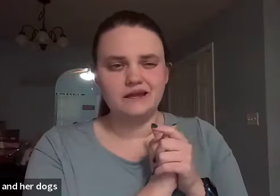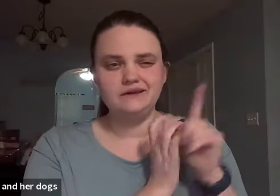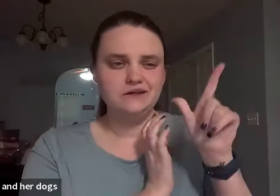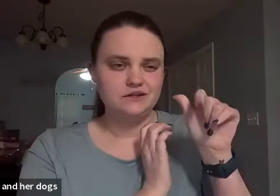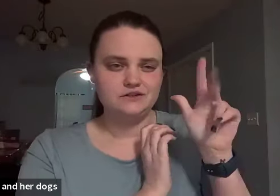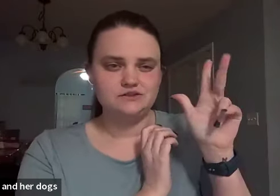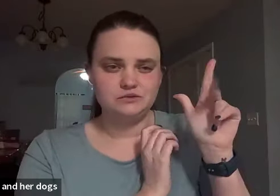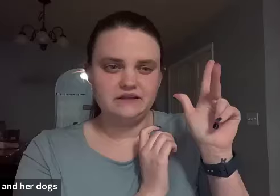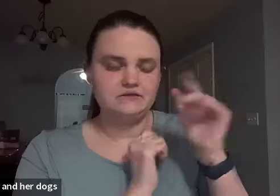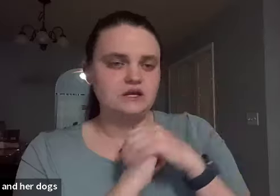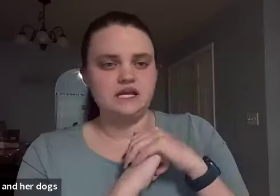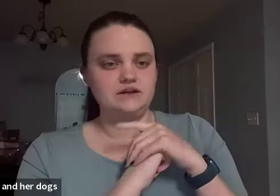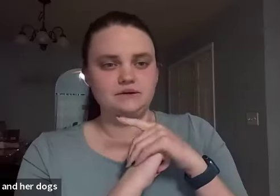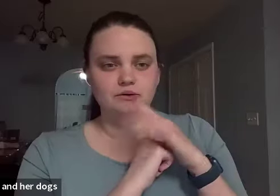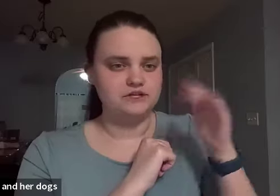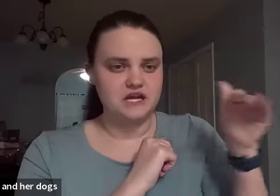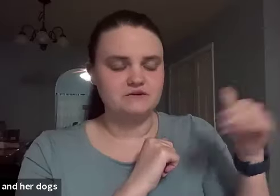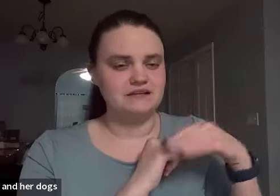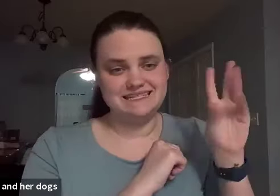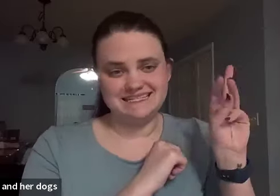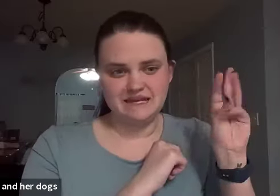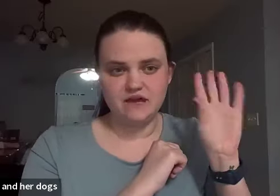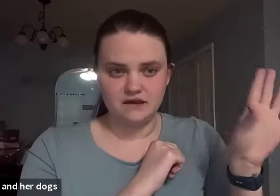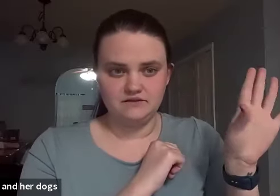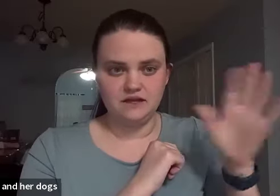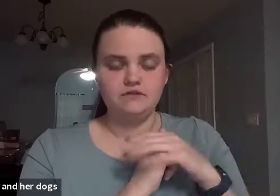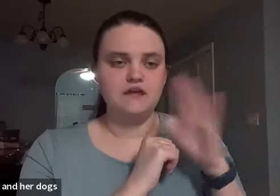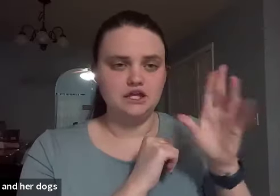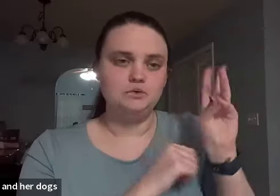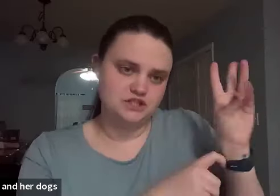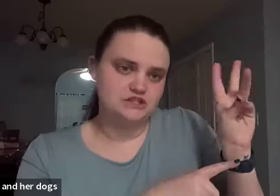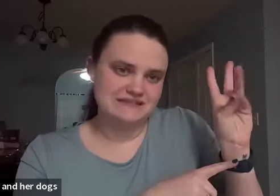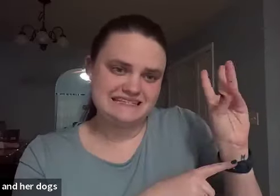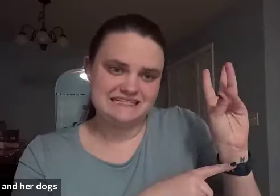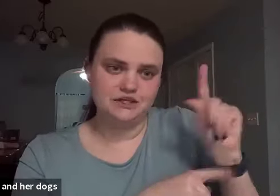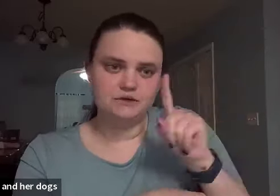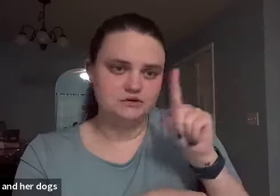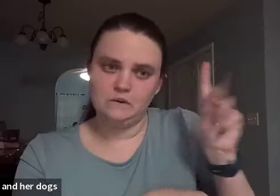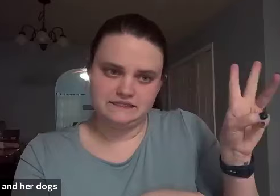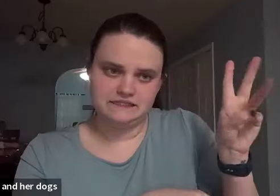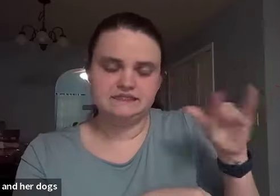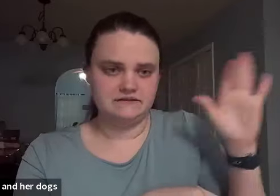like 23 or whichever, like 16, that kind of thing. Then you would just do the 16. You wouldn't do 1, 6 like